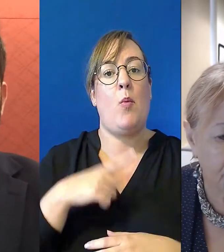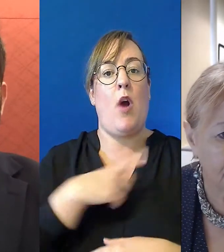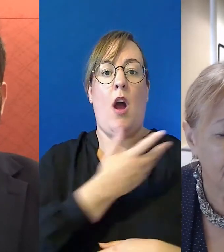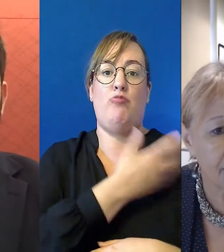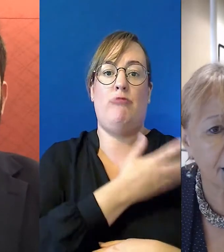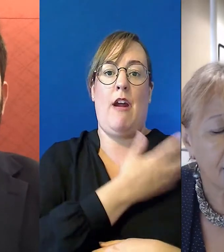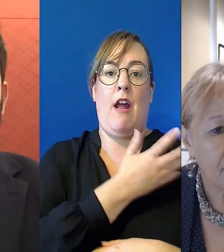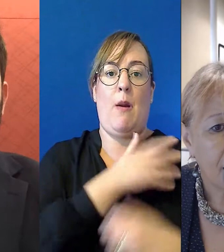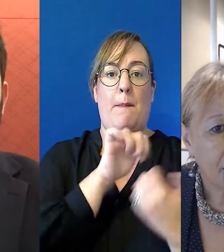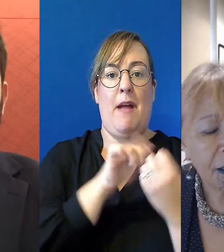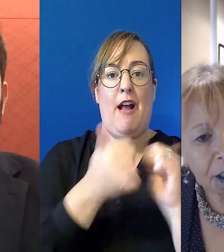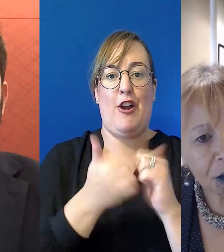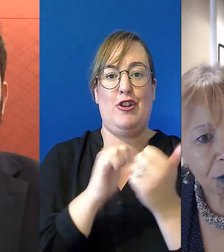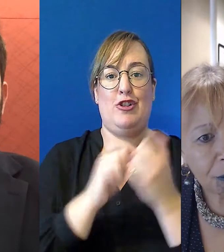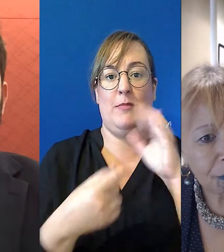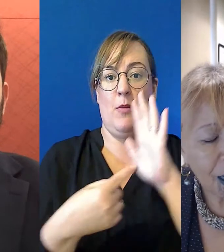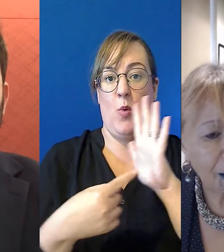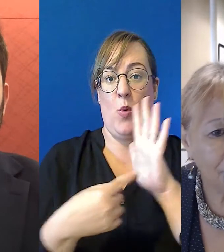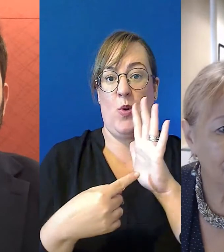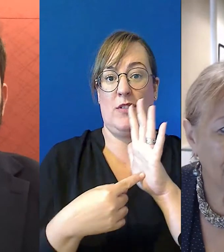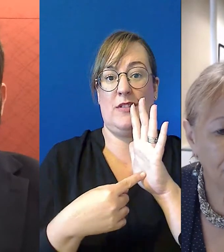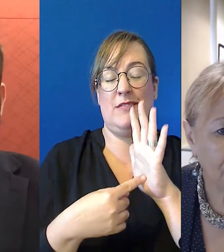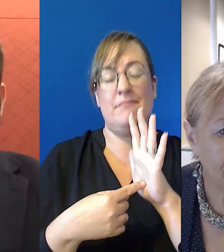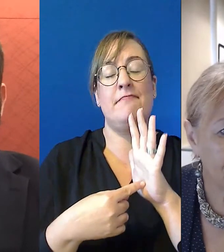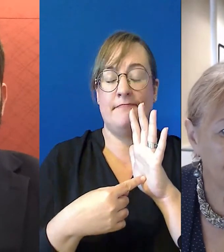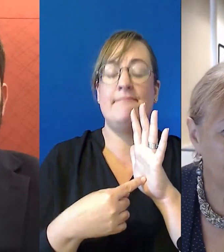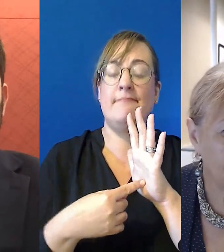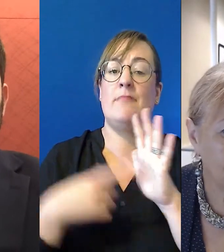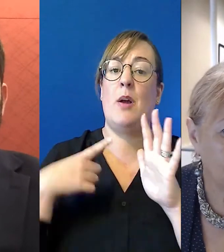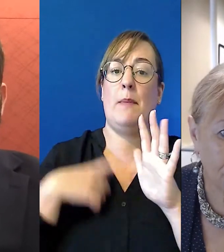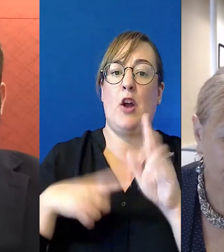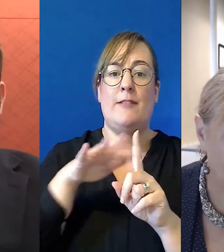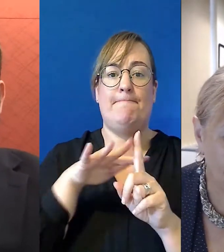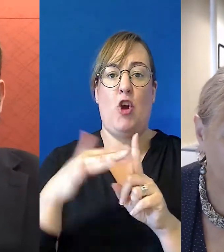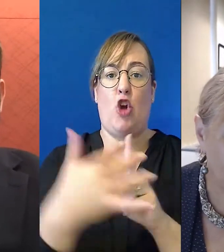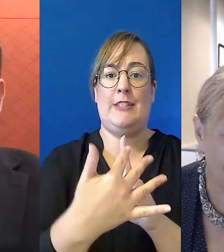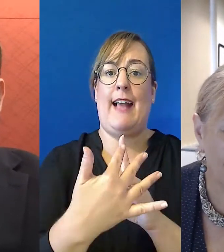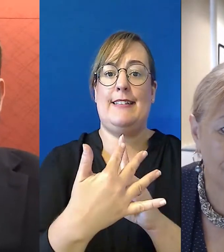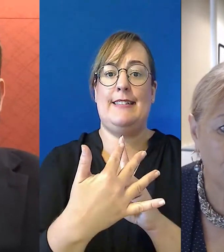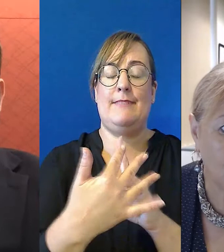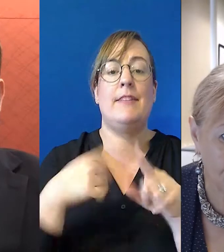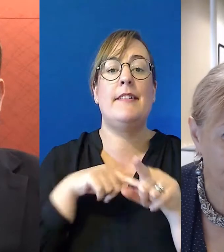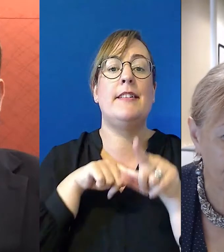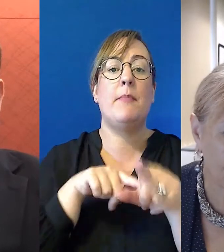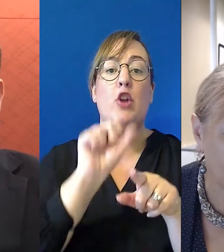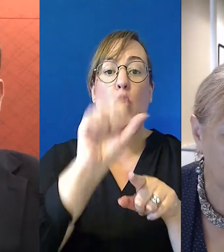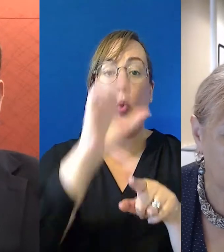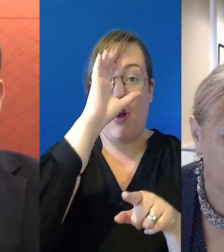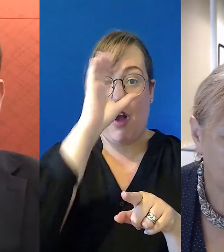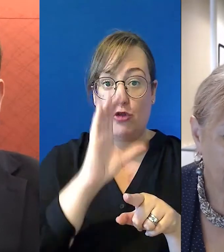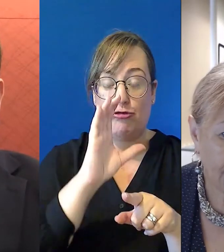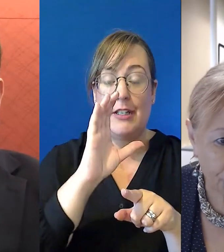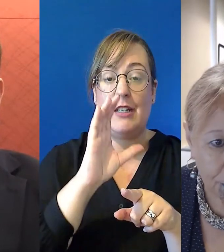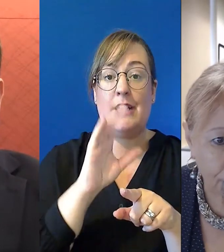important? I think it's contextual, and it relates to what country we're in and what jurisdiction we